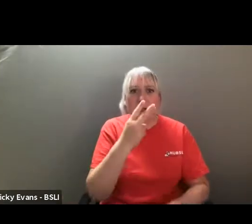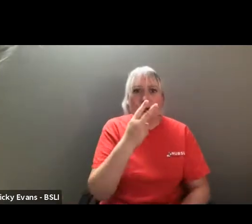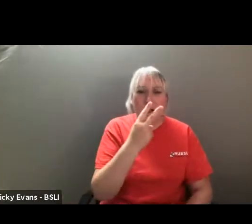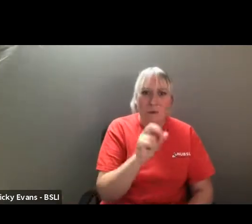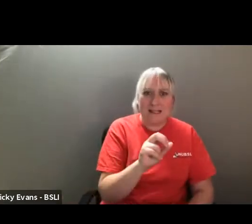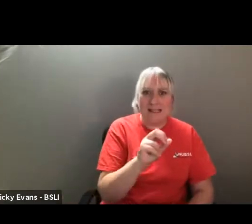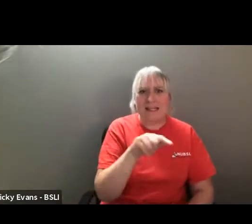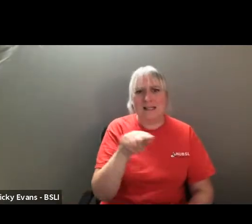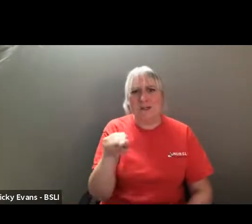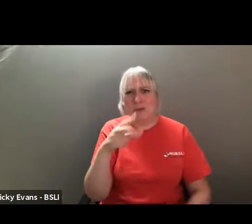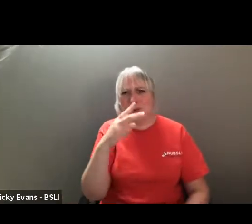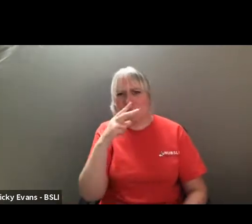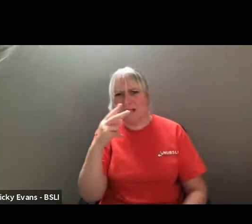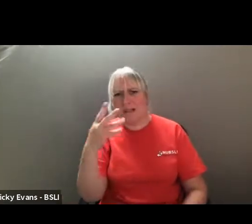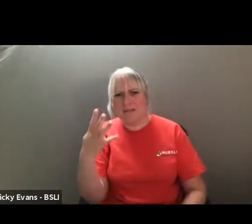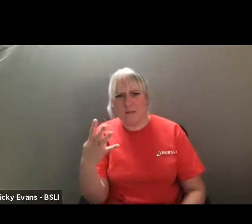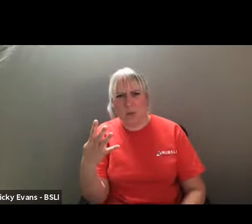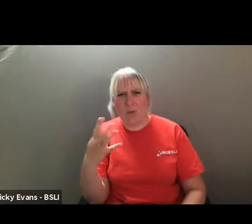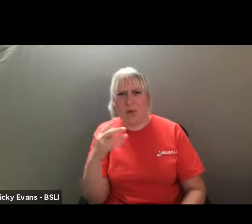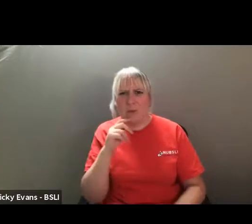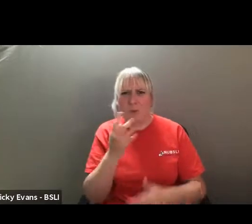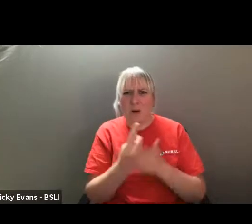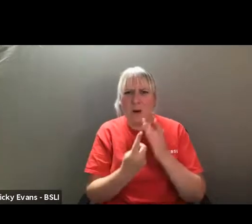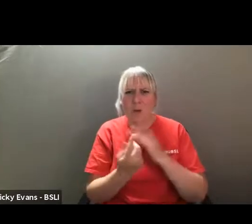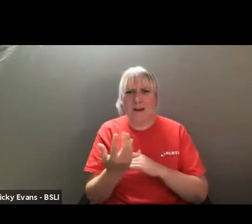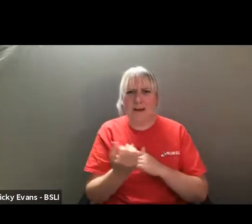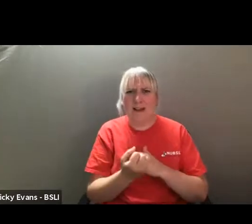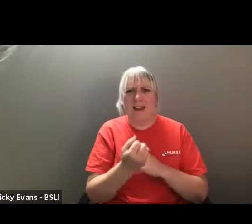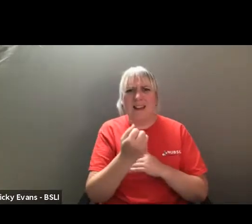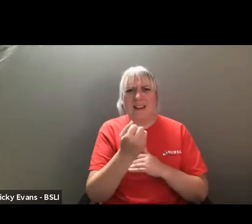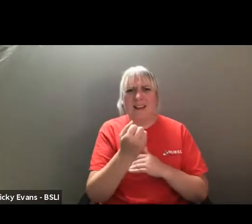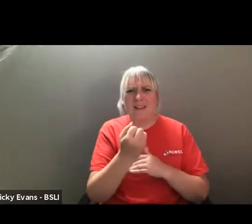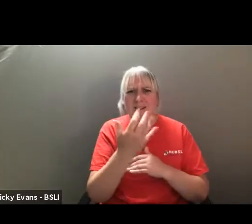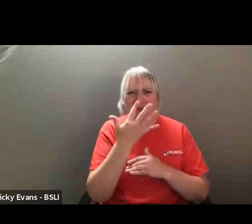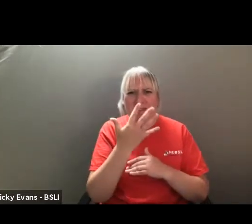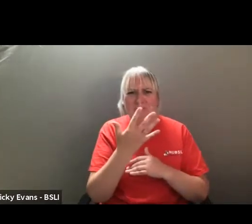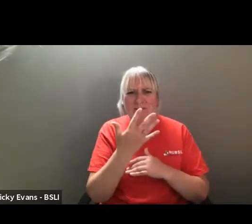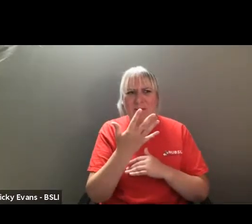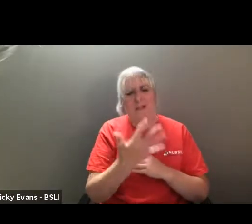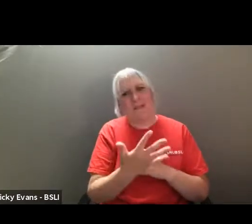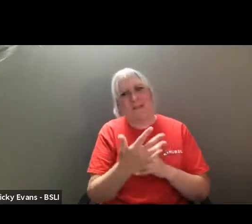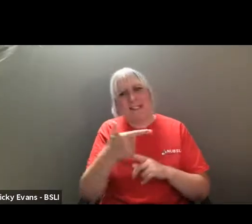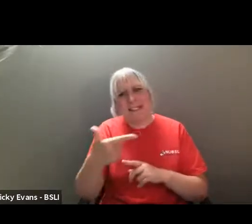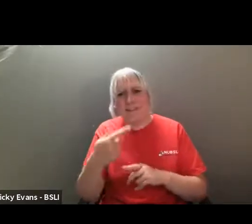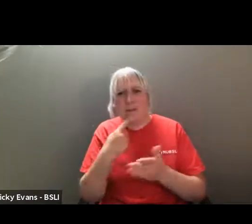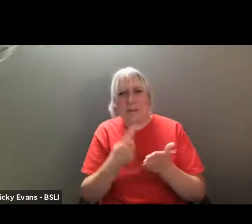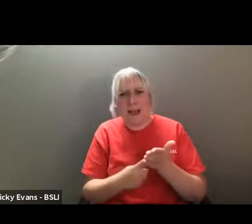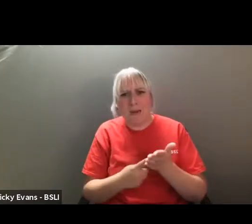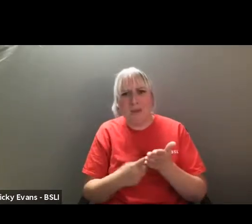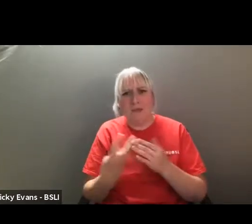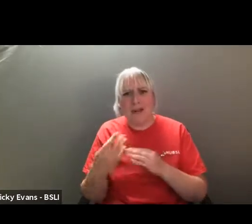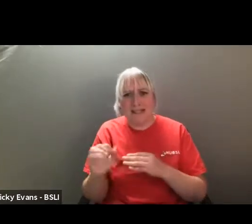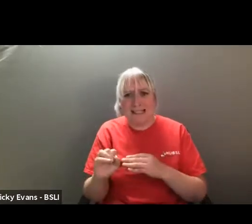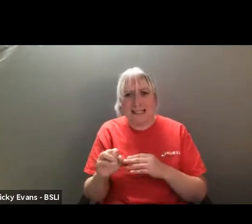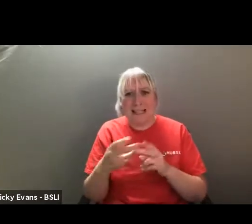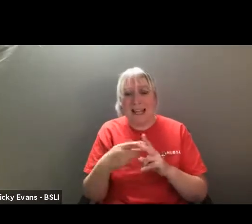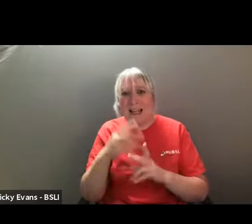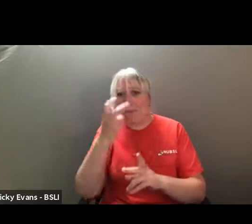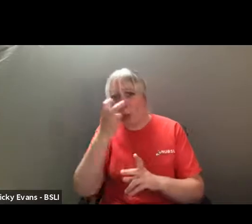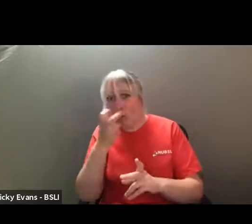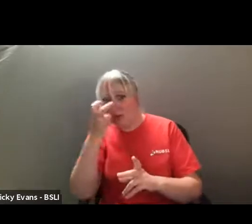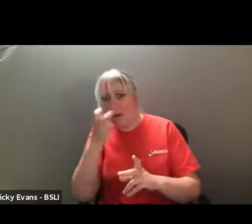only get £57.90. And if you were 25 years to pension age, you'd only